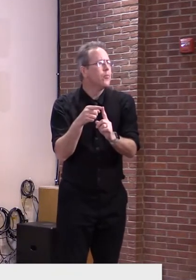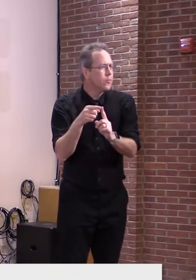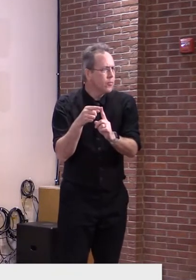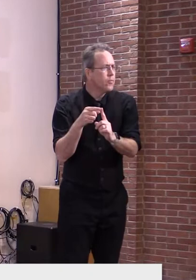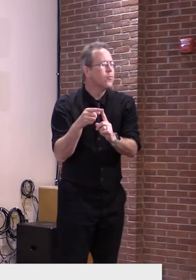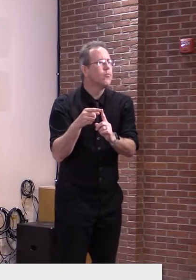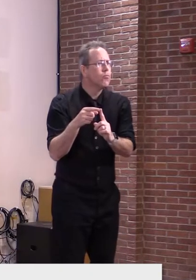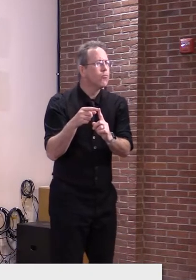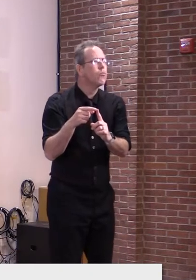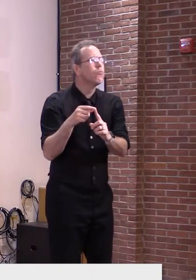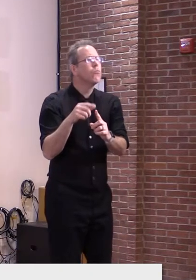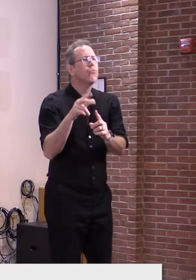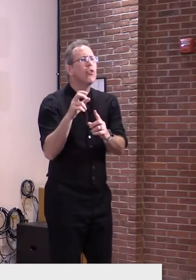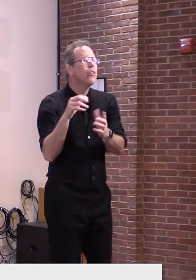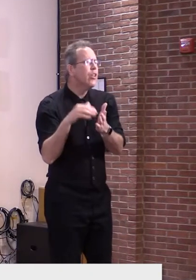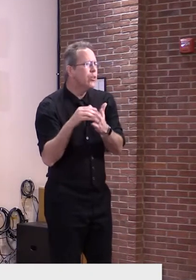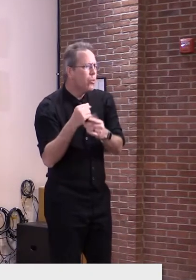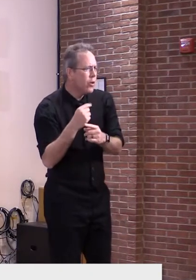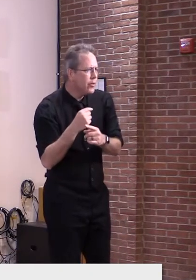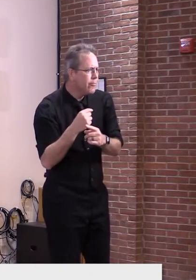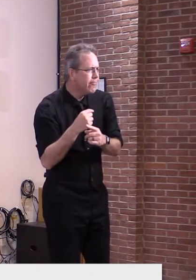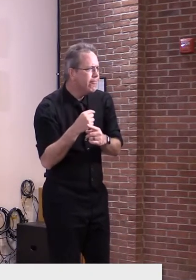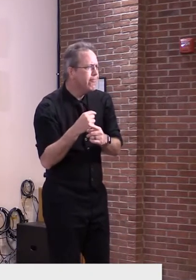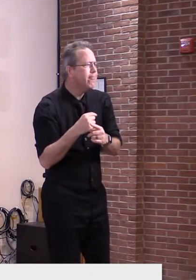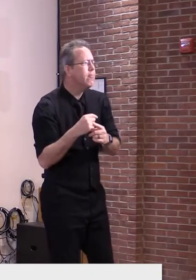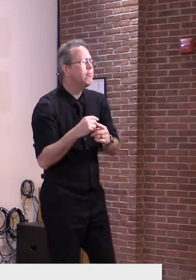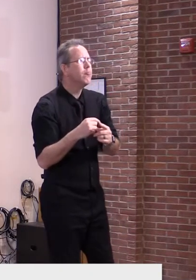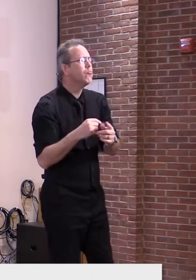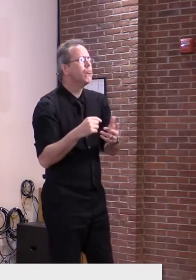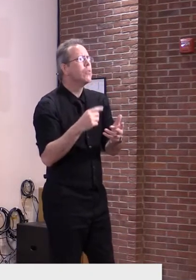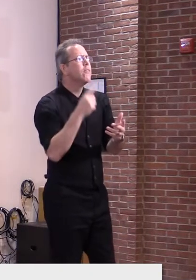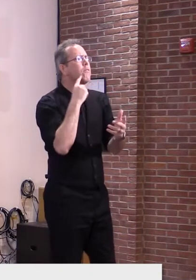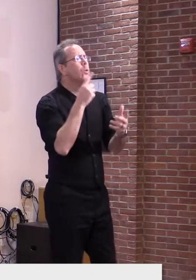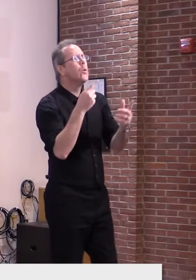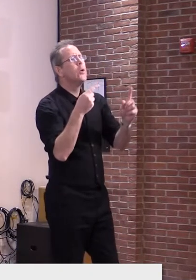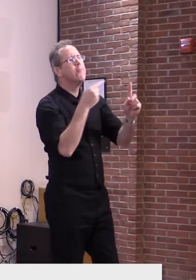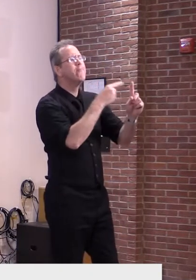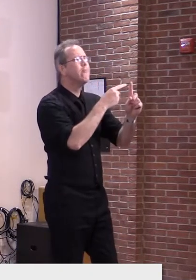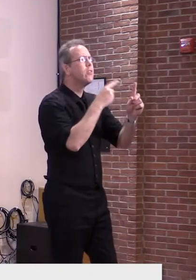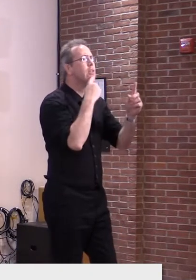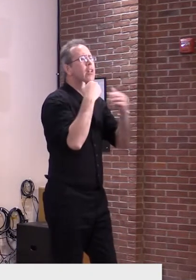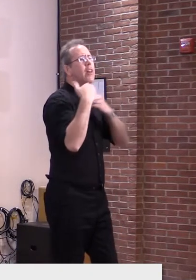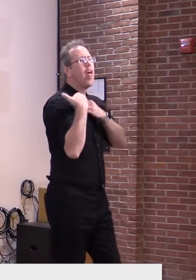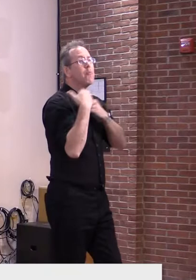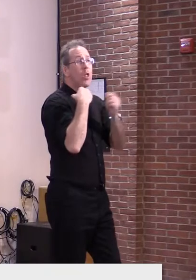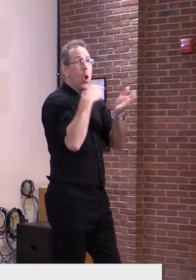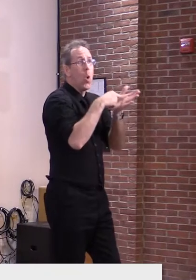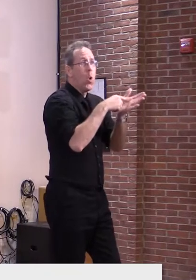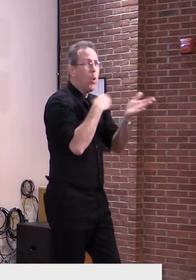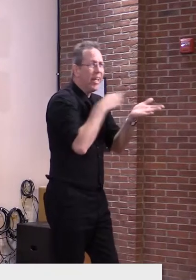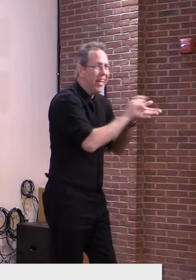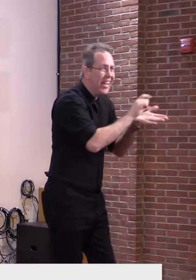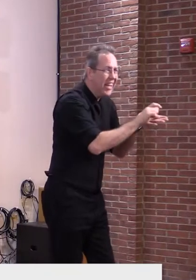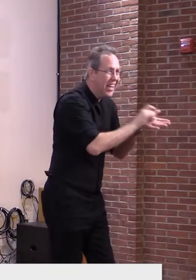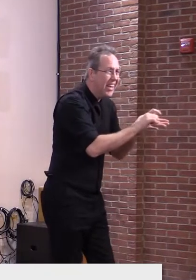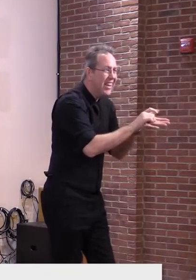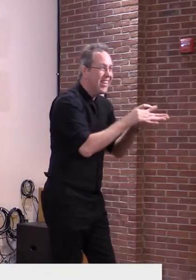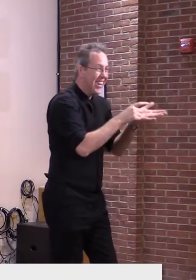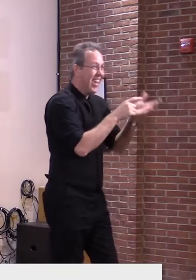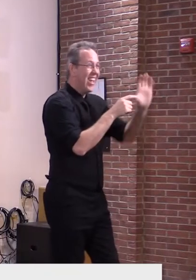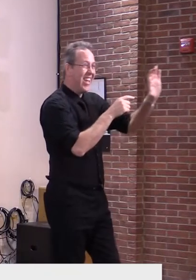big picture, just the pension now, the liability is $7.4 billion. We